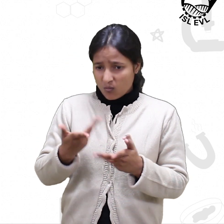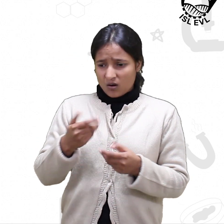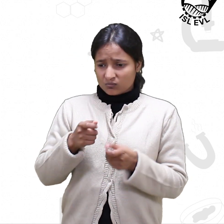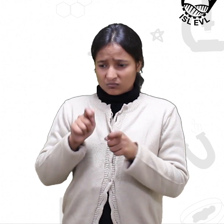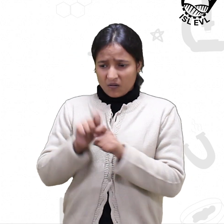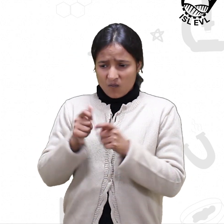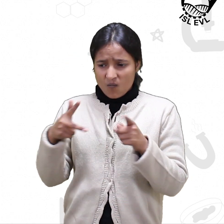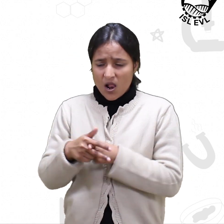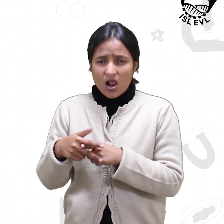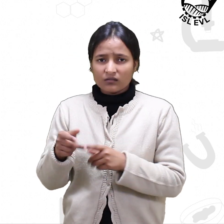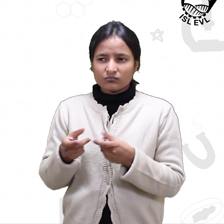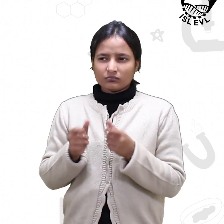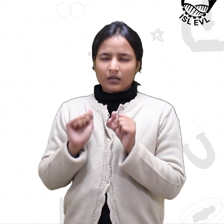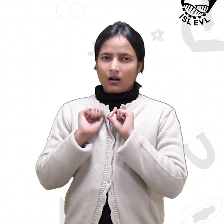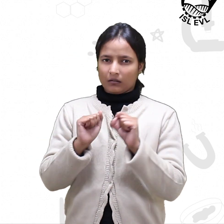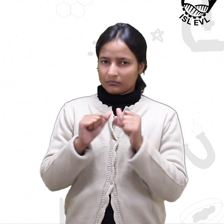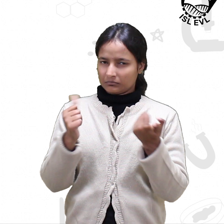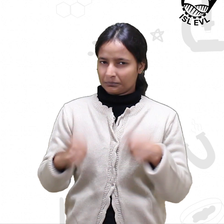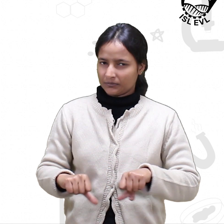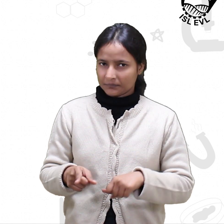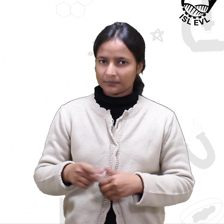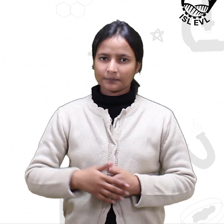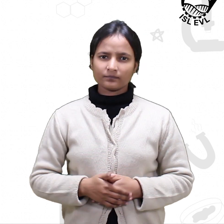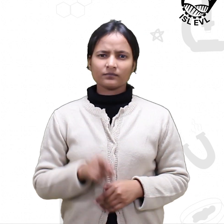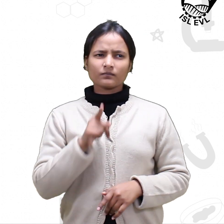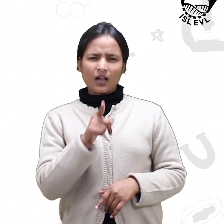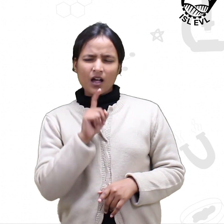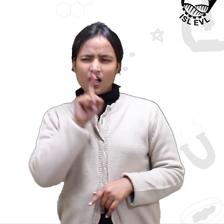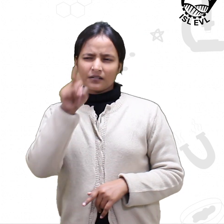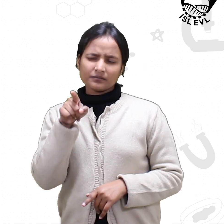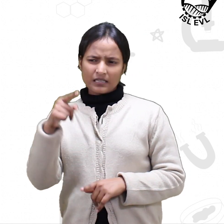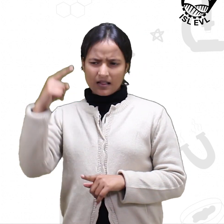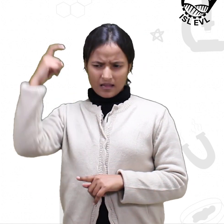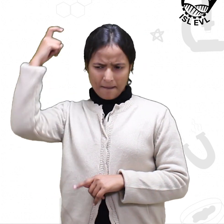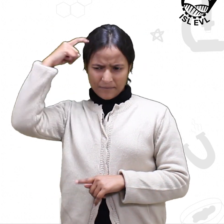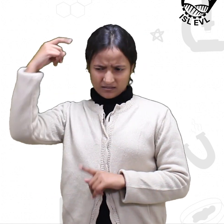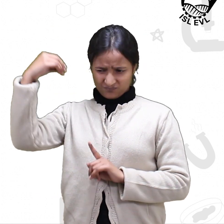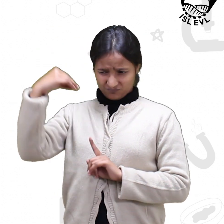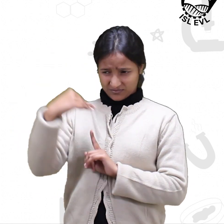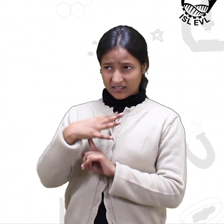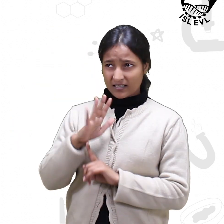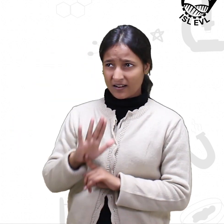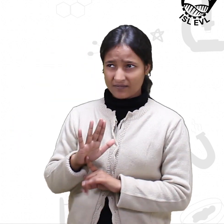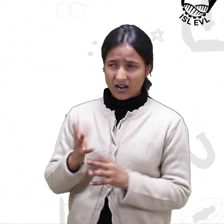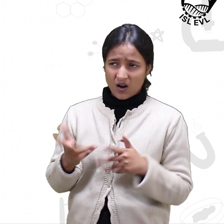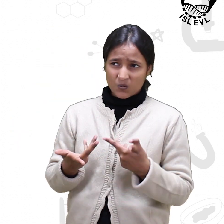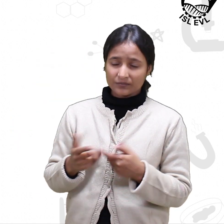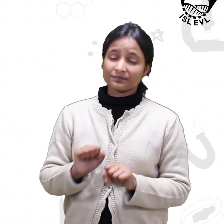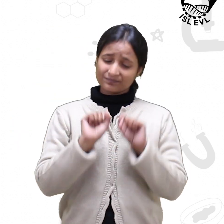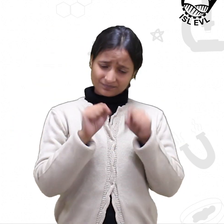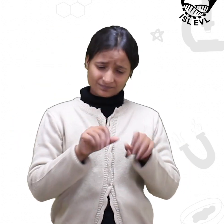model is unable to do so. The next question I have is, what are the mental effects of paralysis?